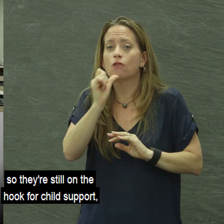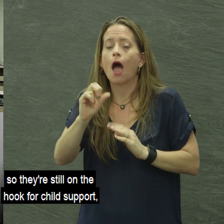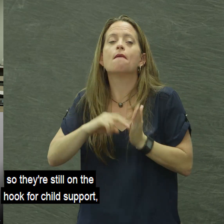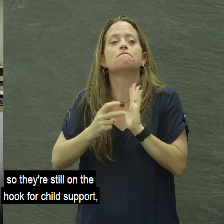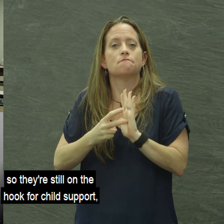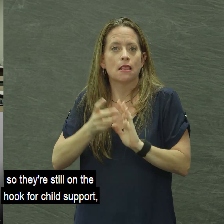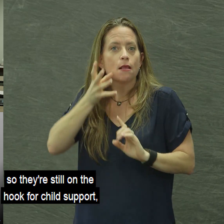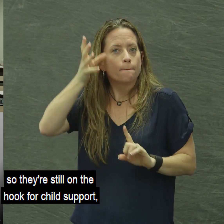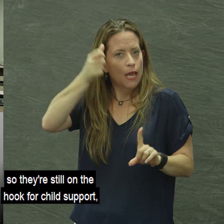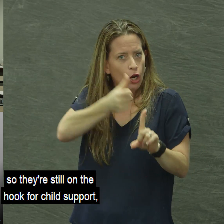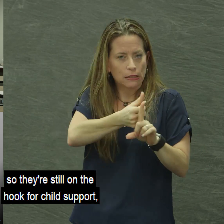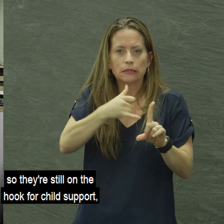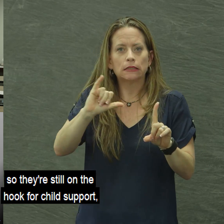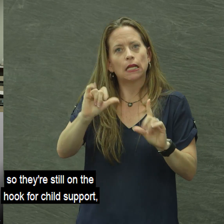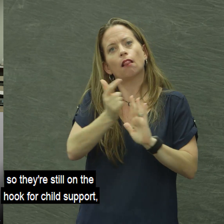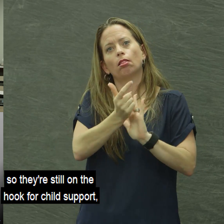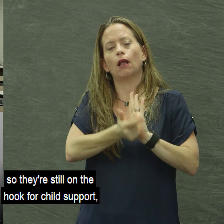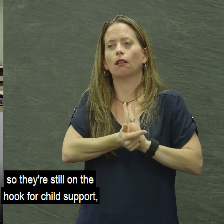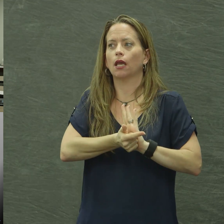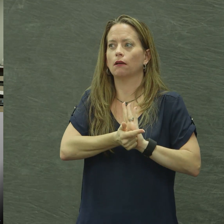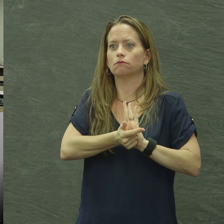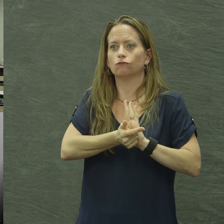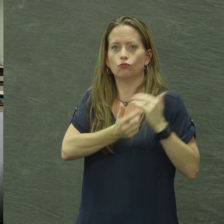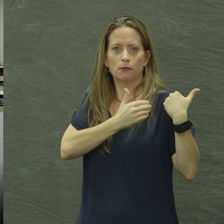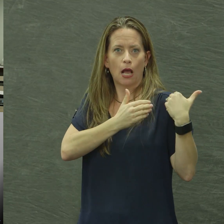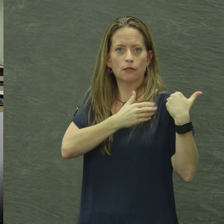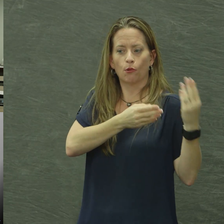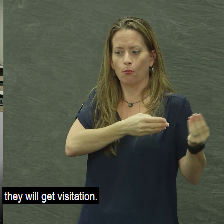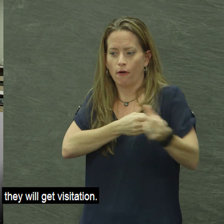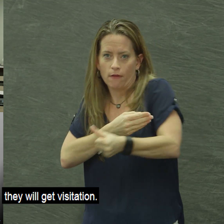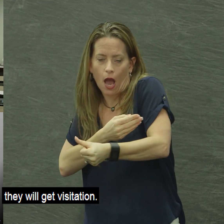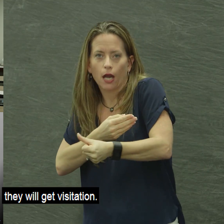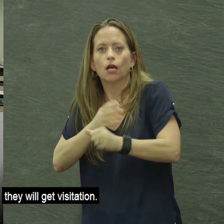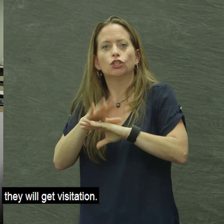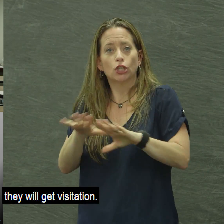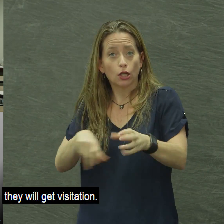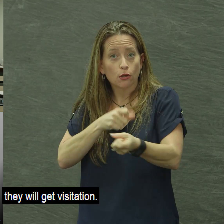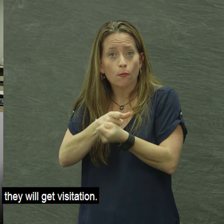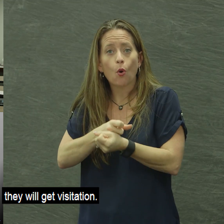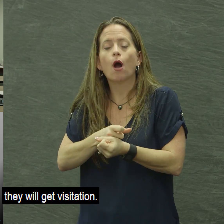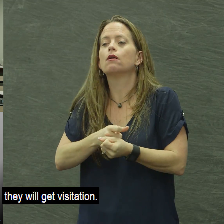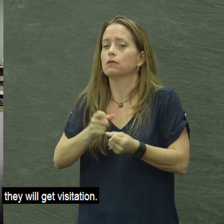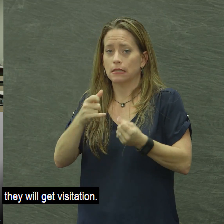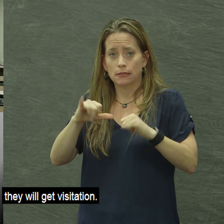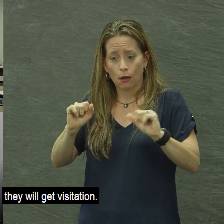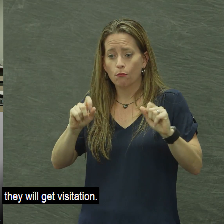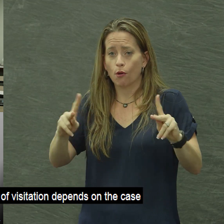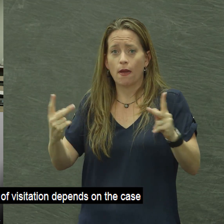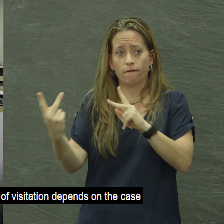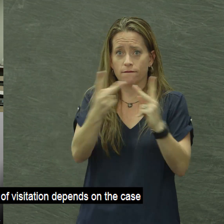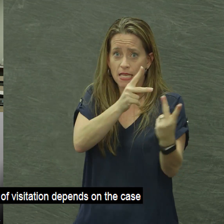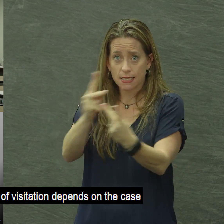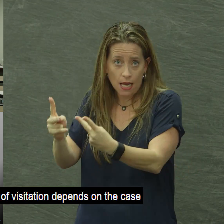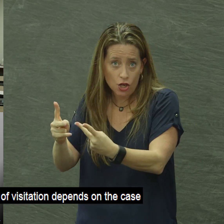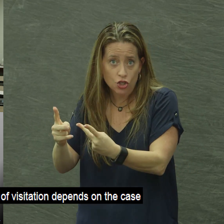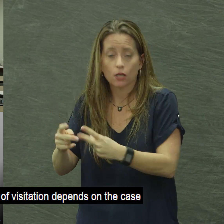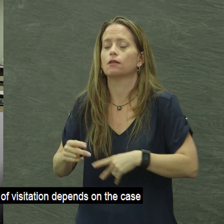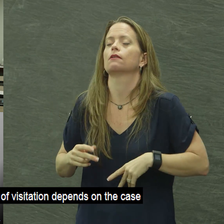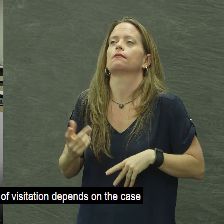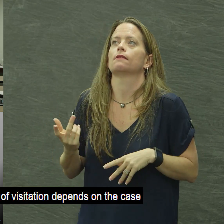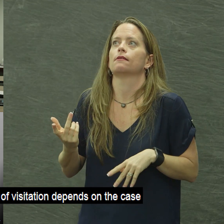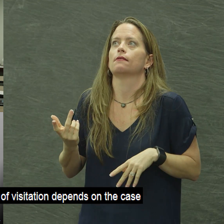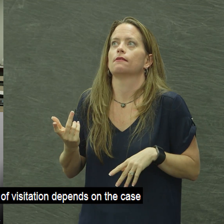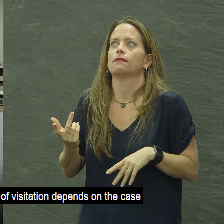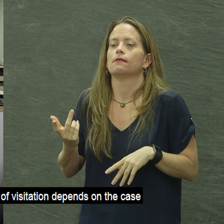hook for child support. They still get visitation. The type of